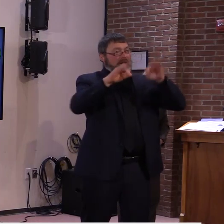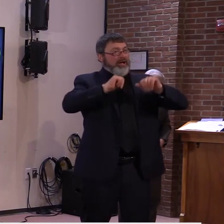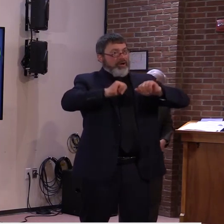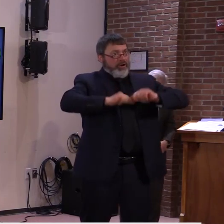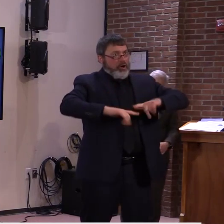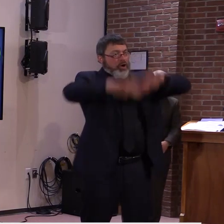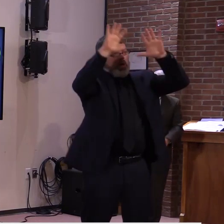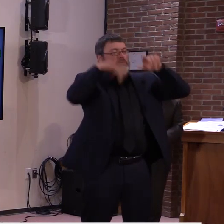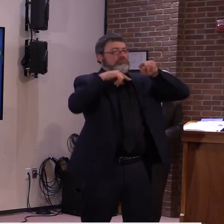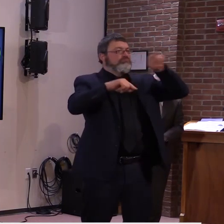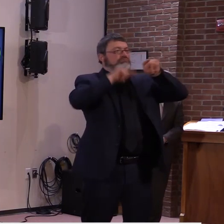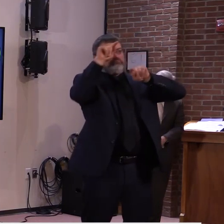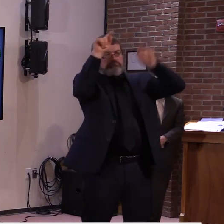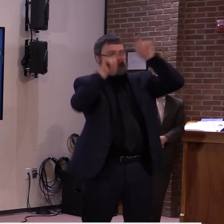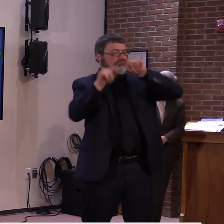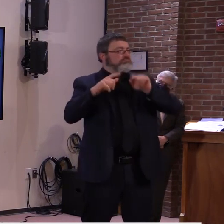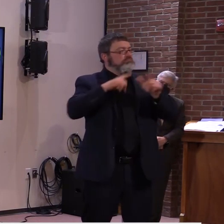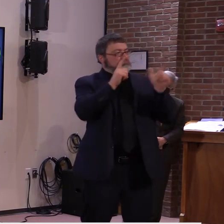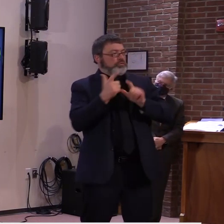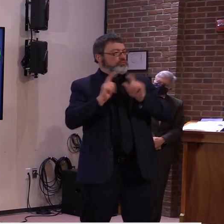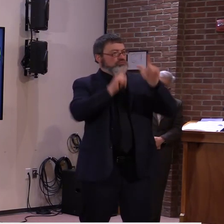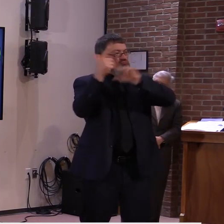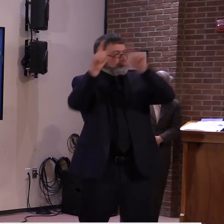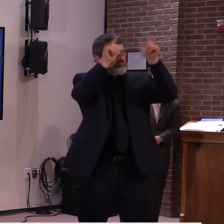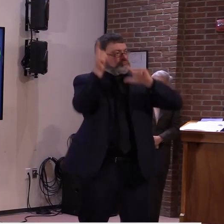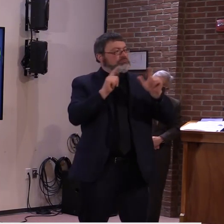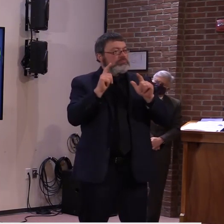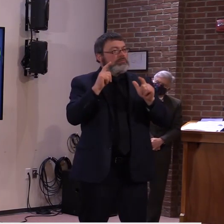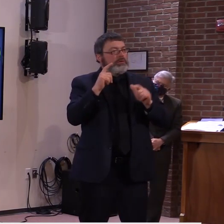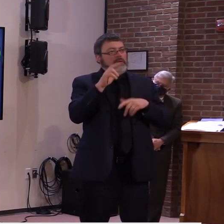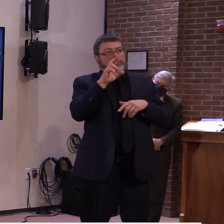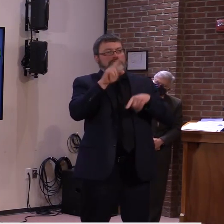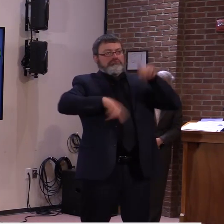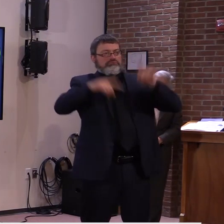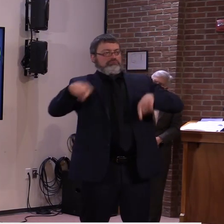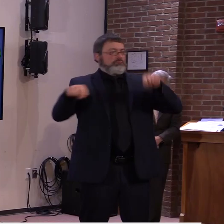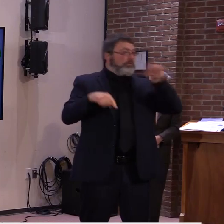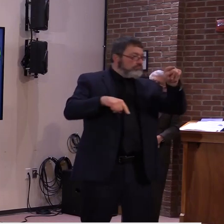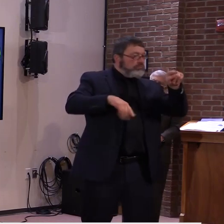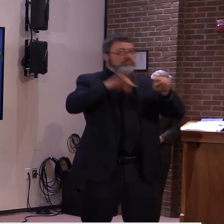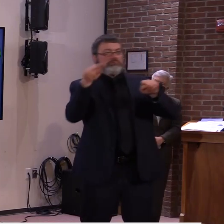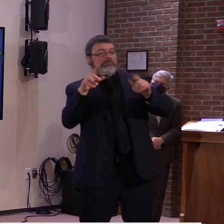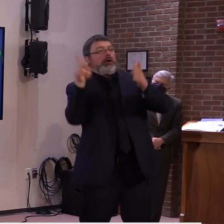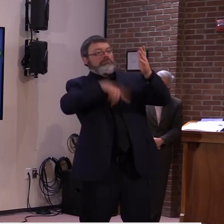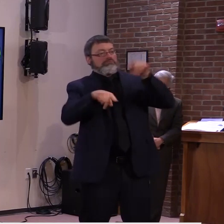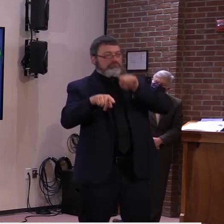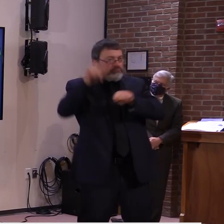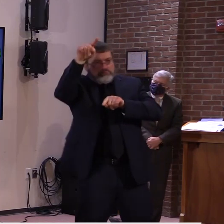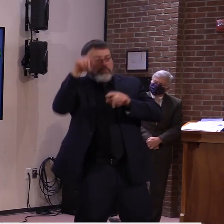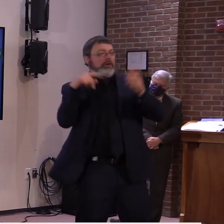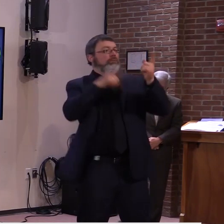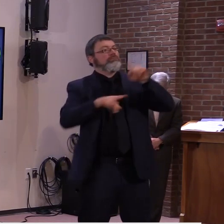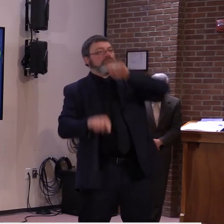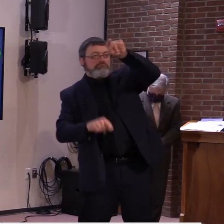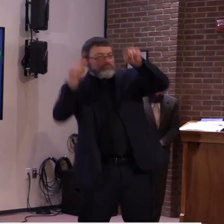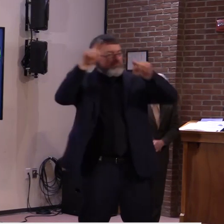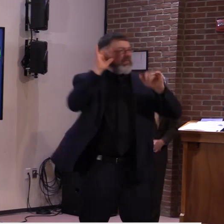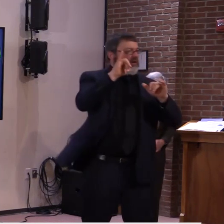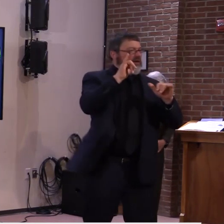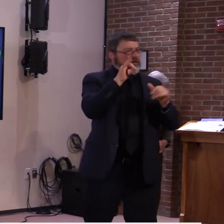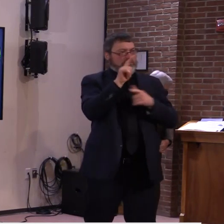testing Harwood, Franklin Northeast, Lamoille North, Lamoille South, Washington Central, North Country, Kingdom East,